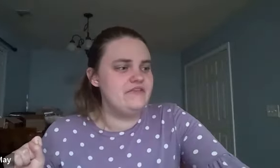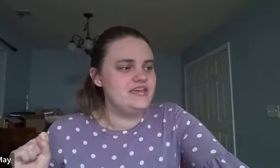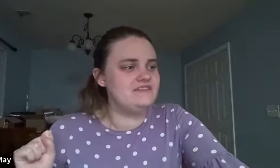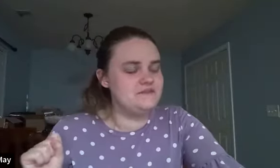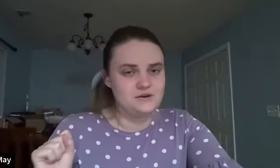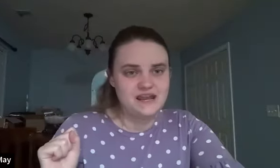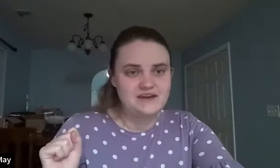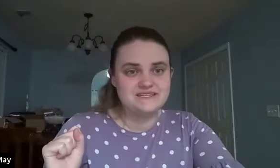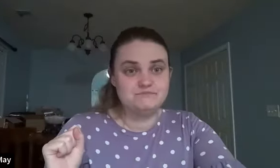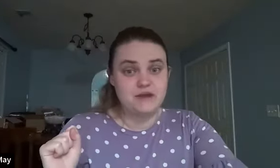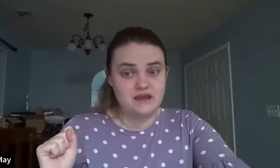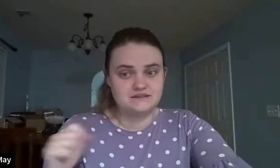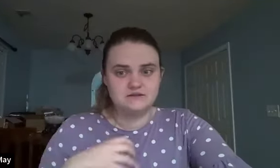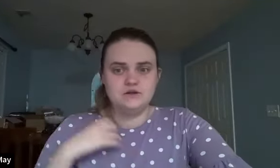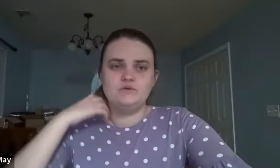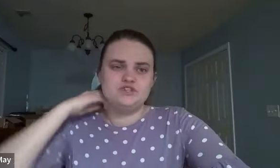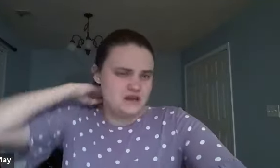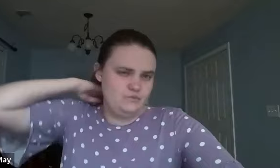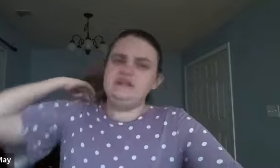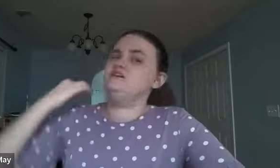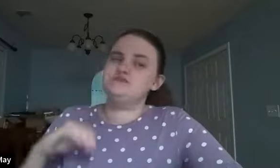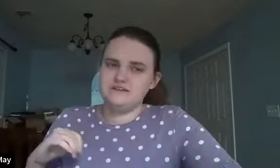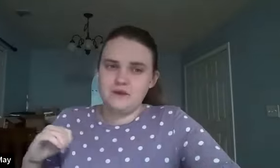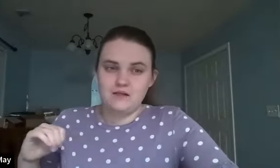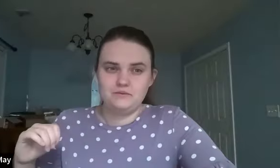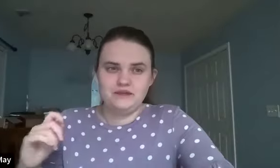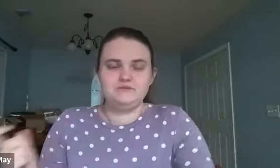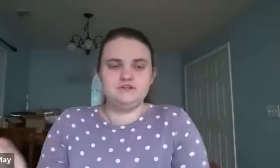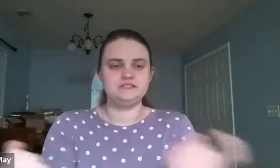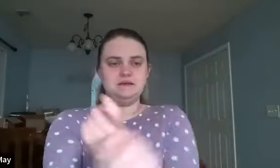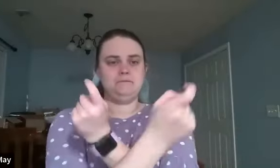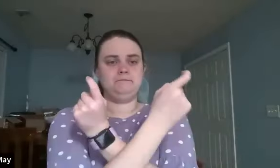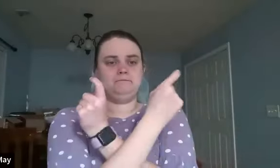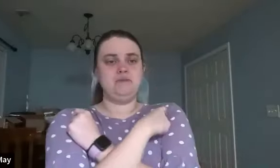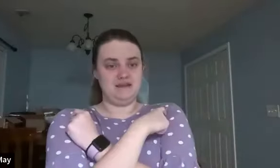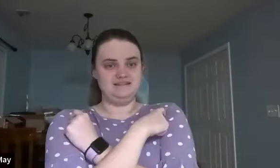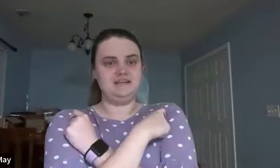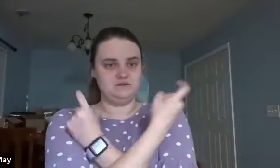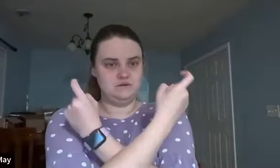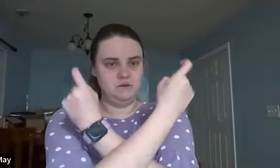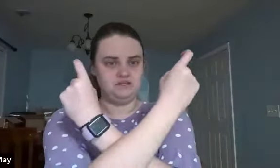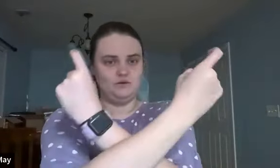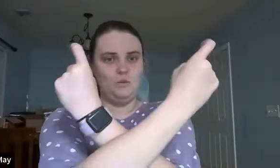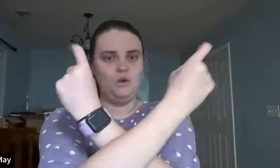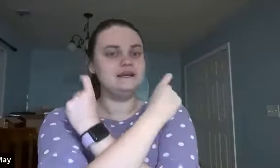then the final one I have is bat, which we also did for Halloween, which was bat. Yes, I remember it's the 1X.